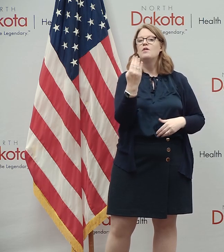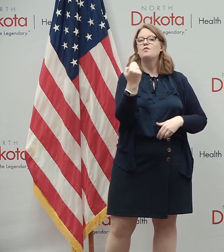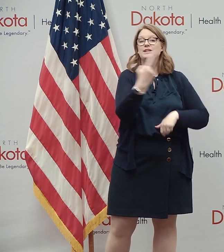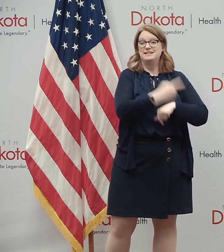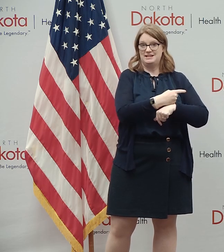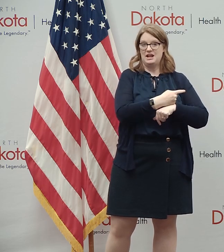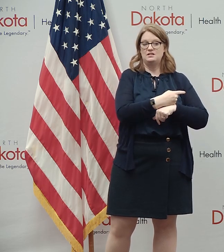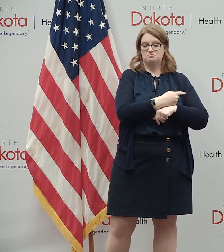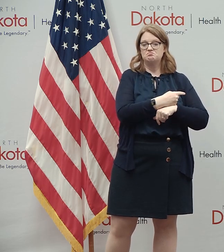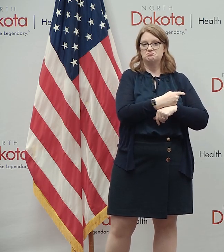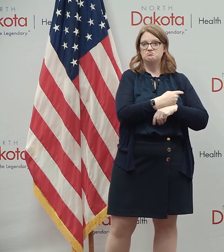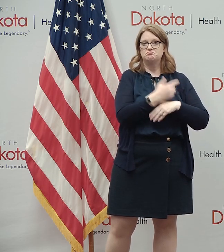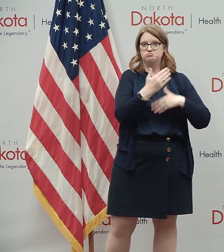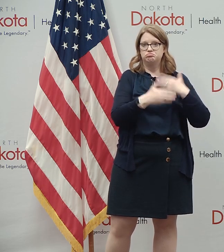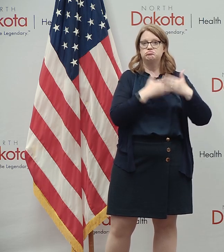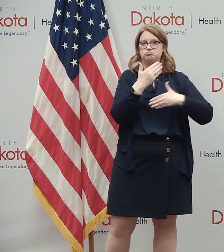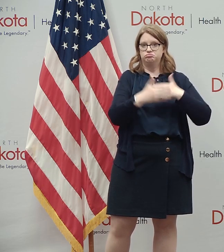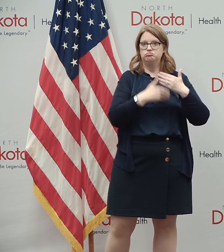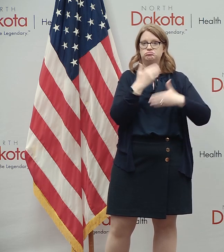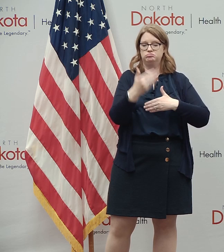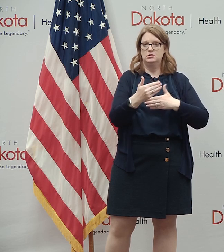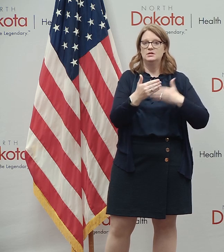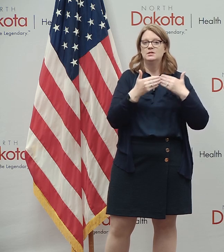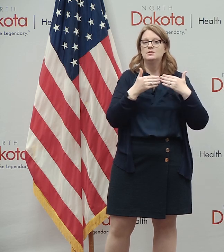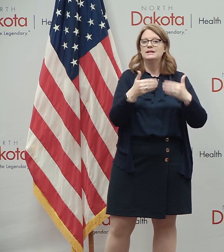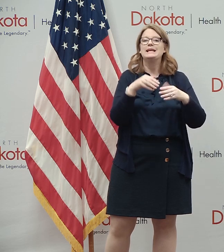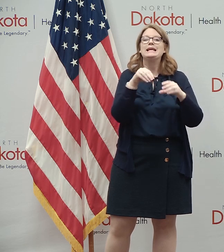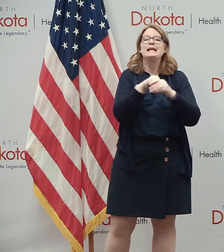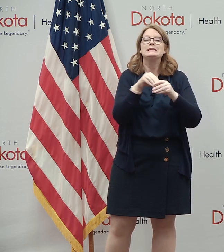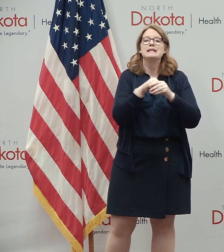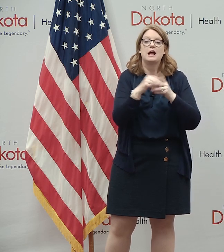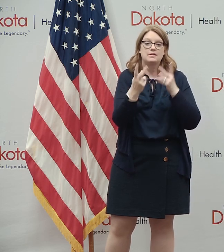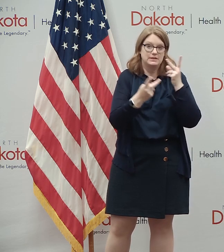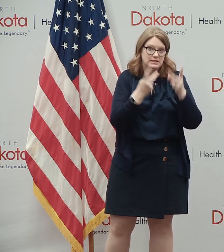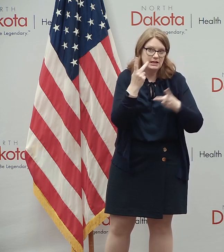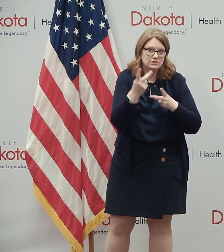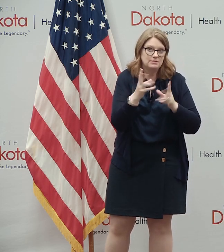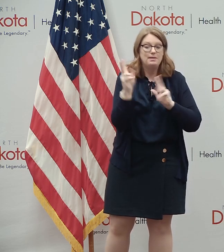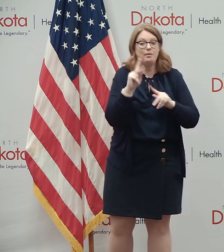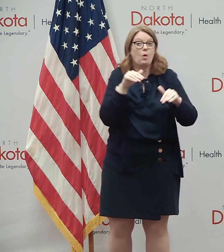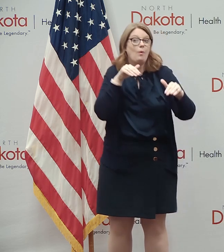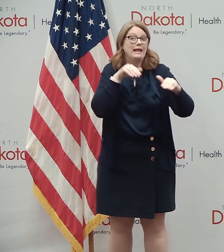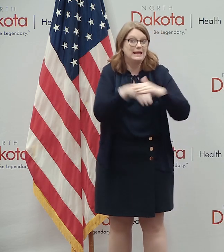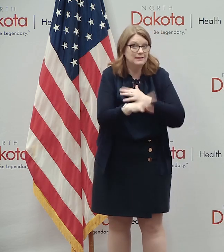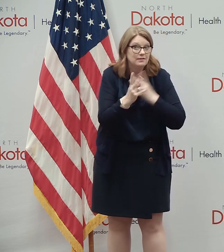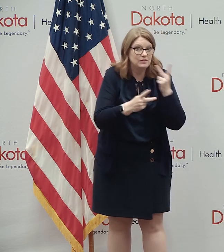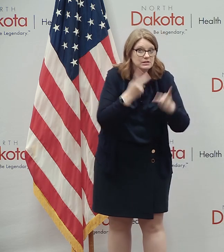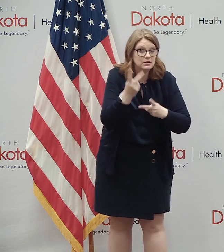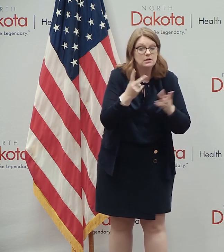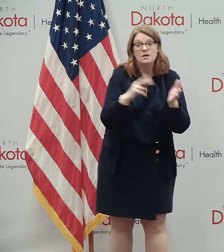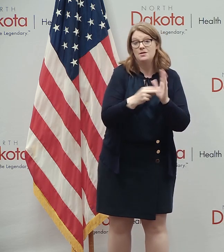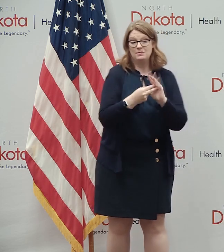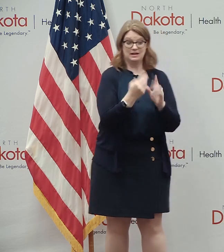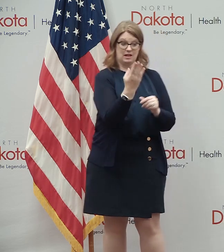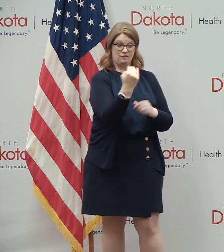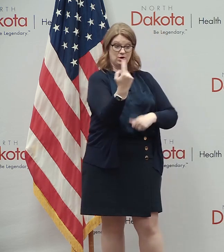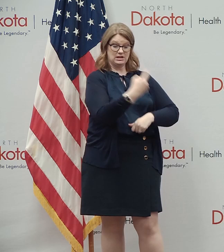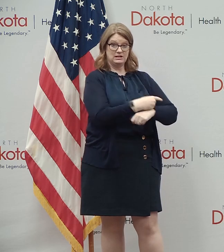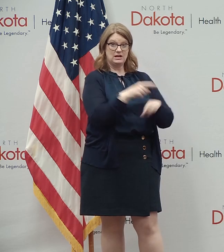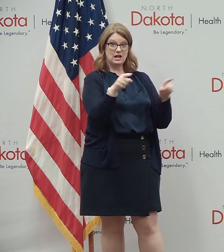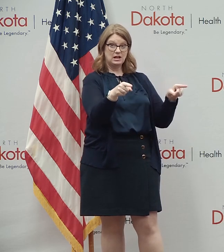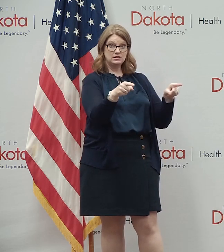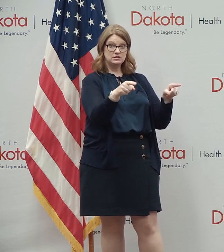on track within 14 days that they may be able to proceed with indoor visitation, assuming that during this period they have no new